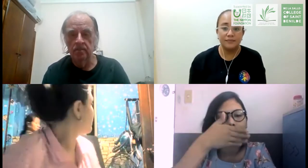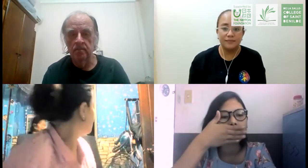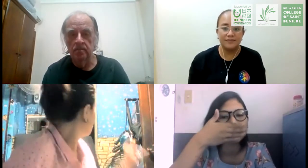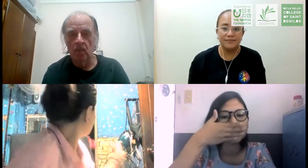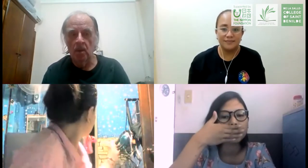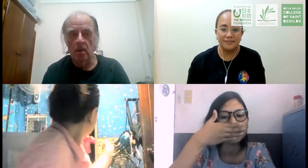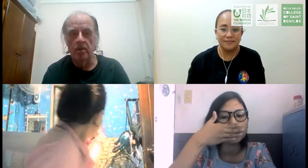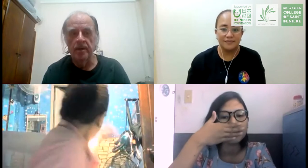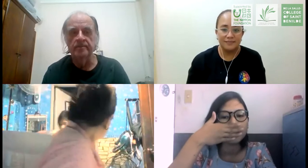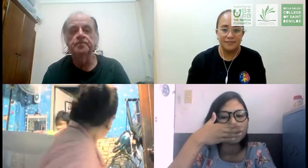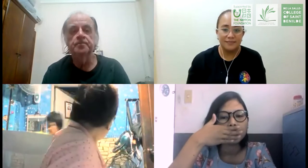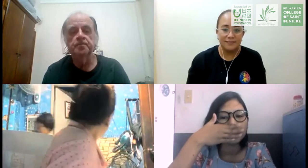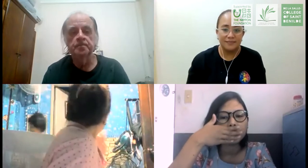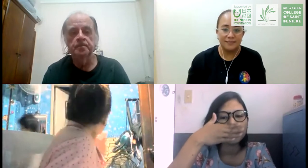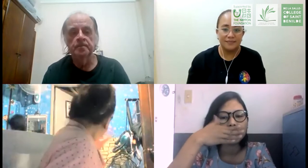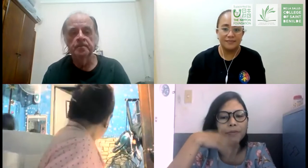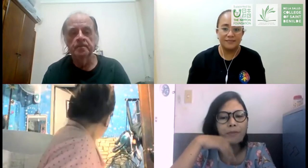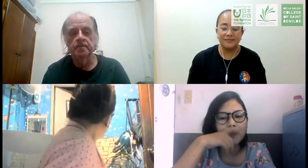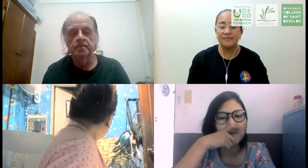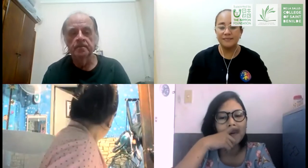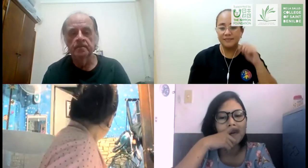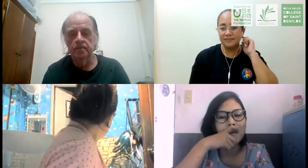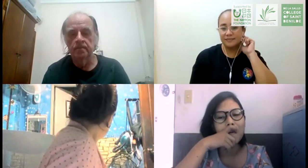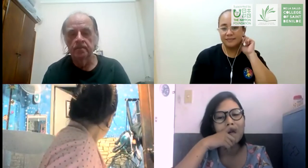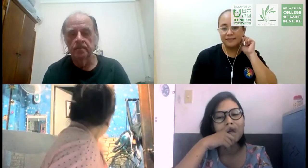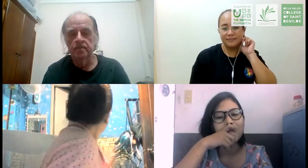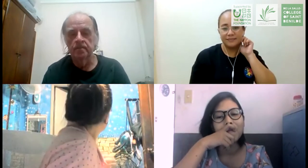Yes, sir. Okay.